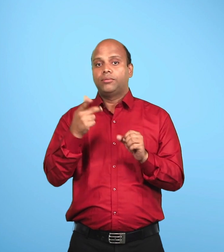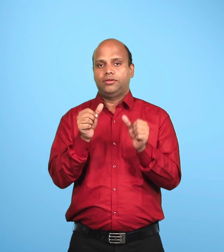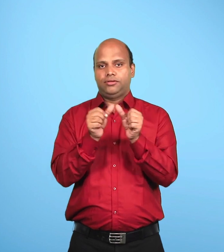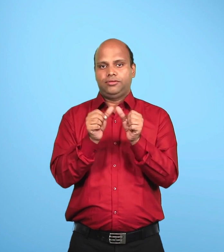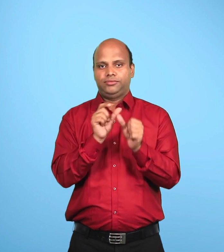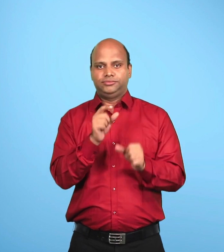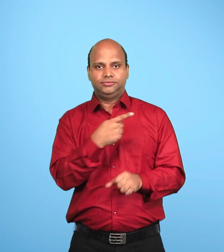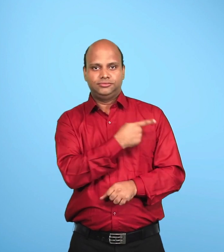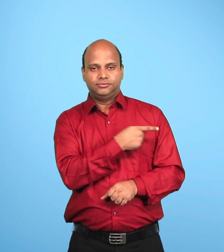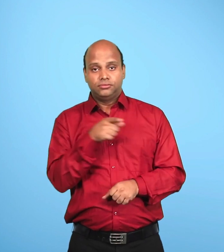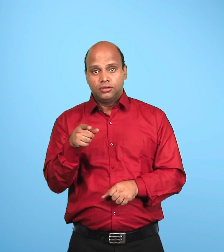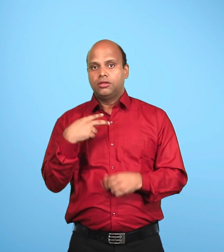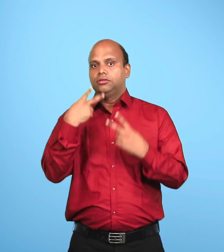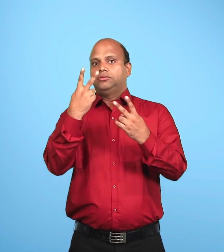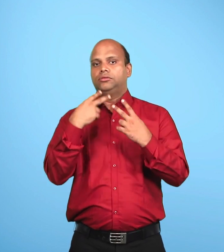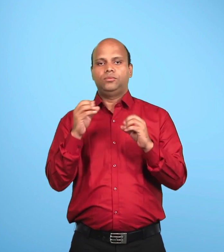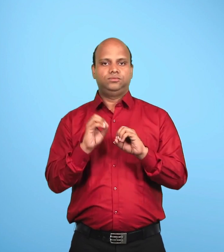abiotic components.